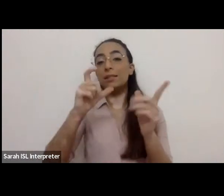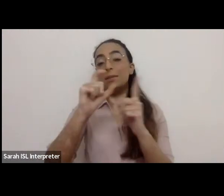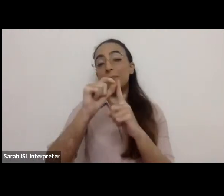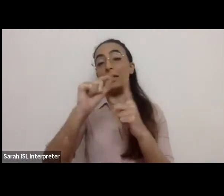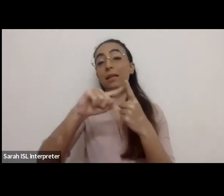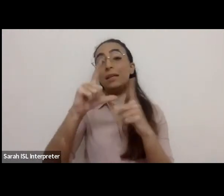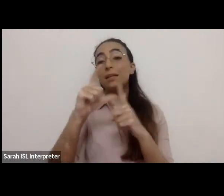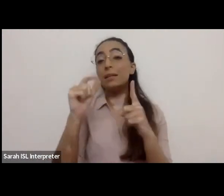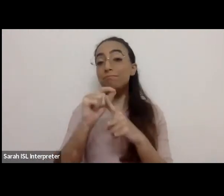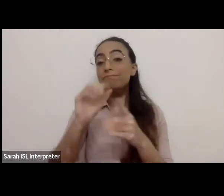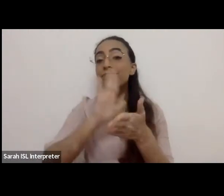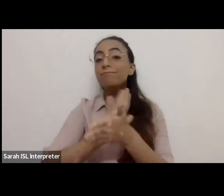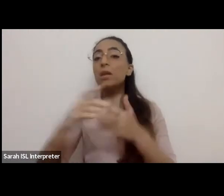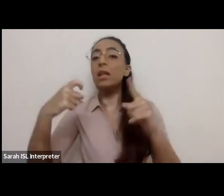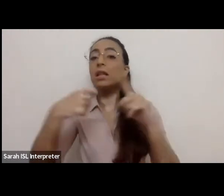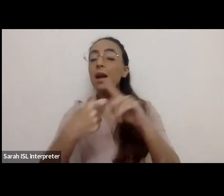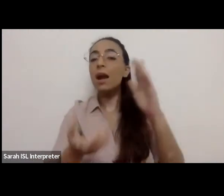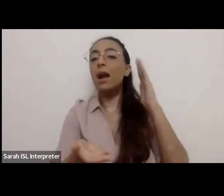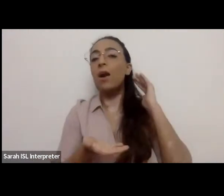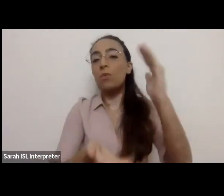Awards and the 6th